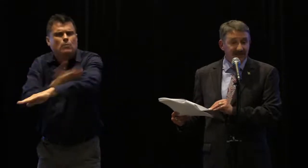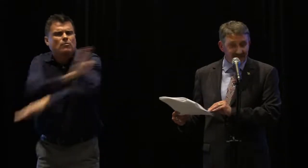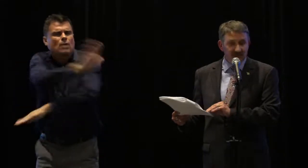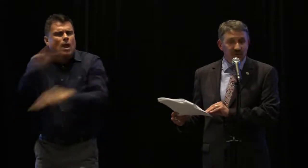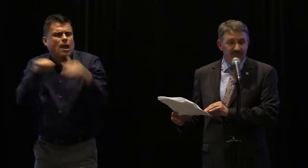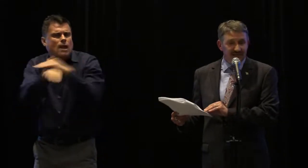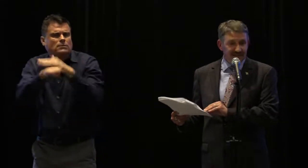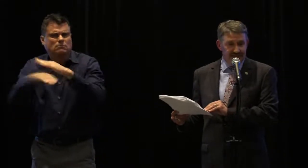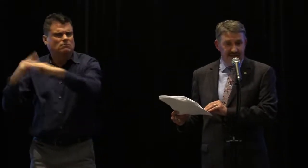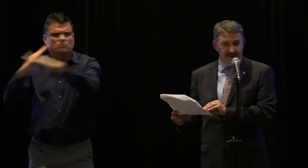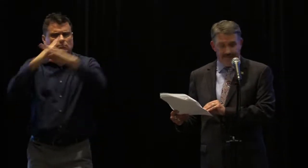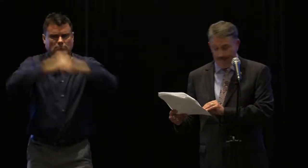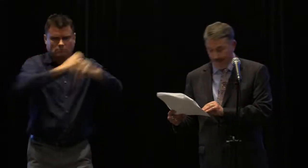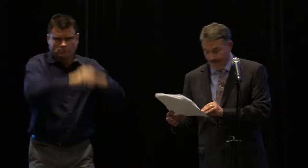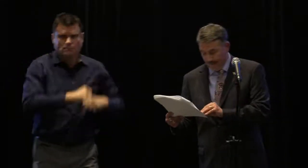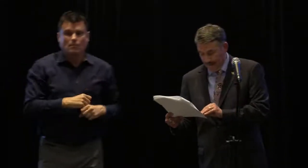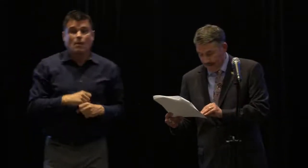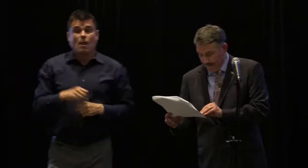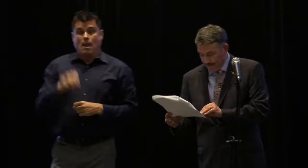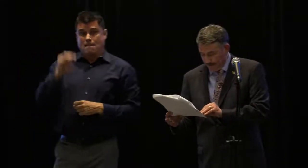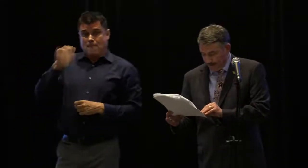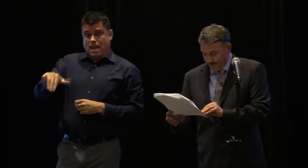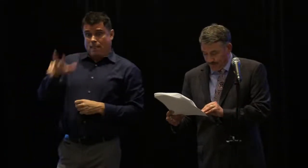called Accessible BC.